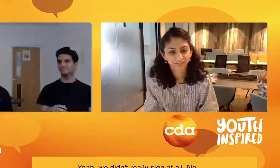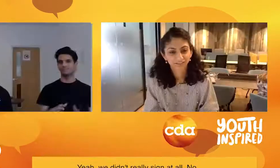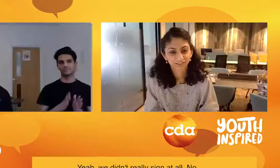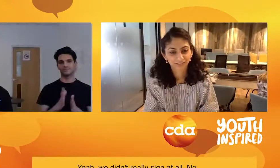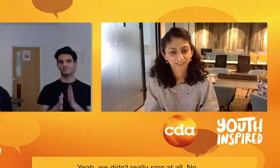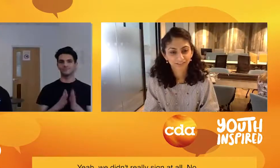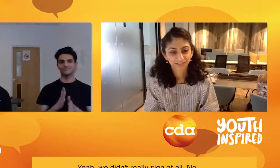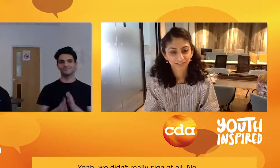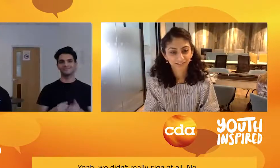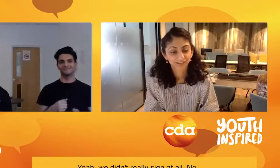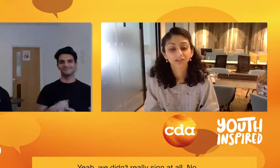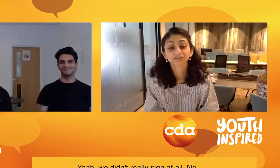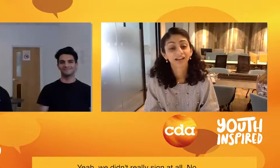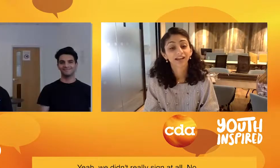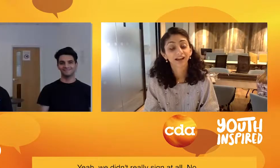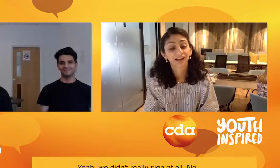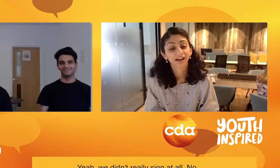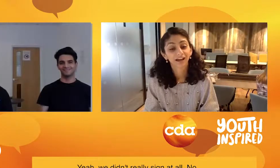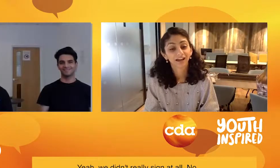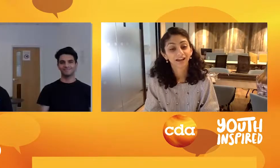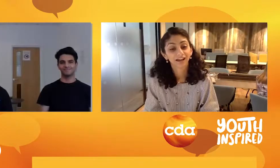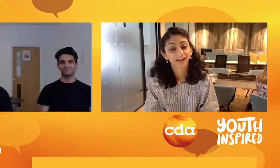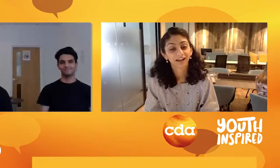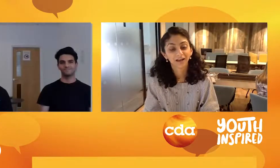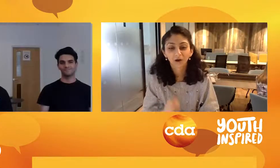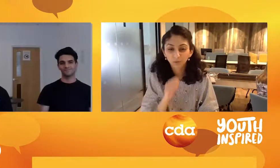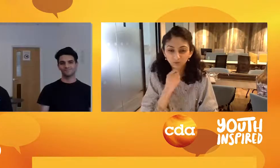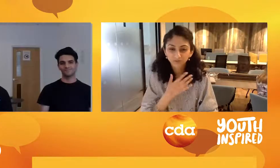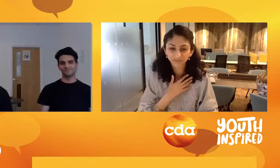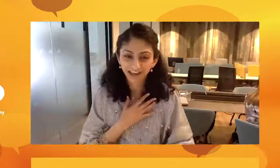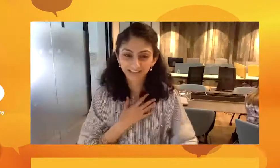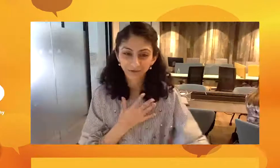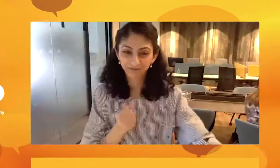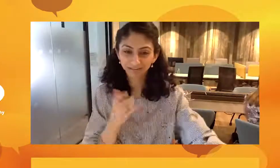Yeah, we didn't really sign at all, no.